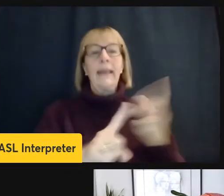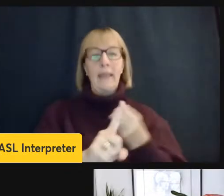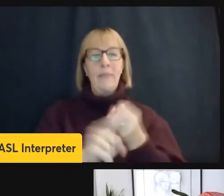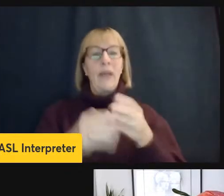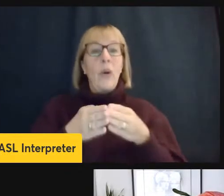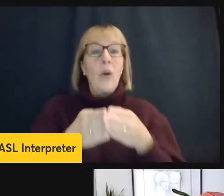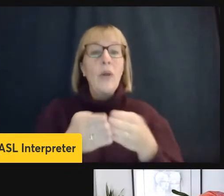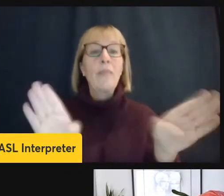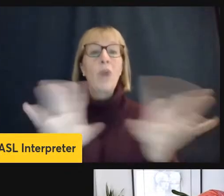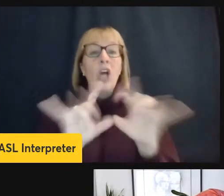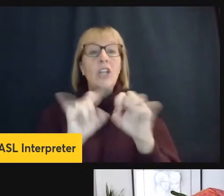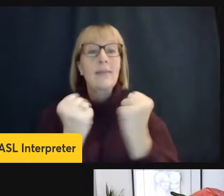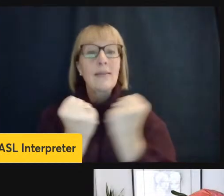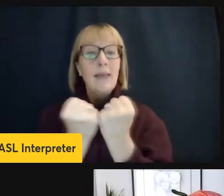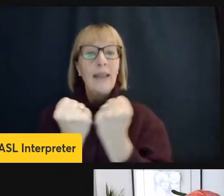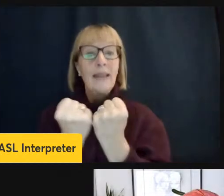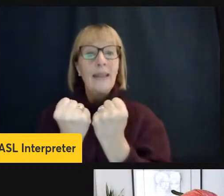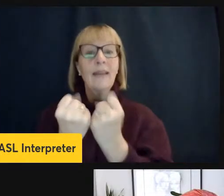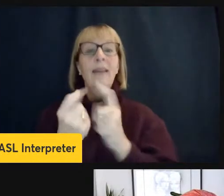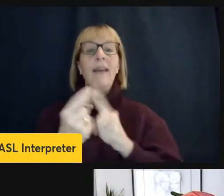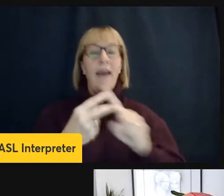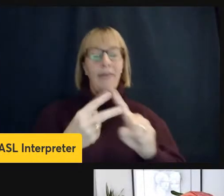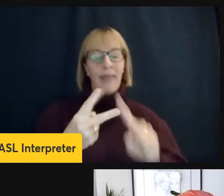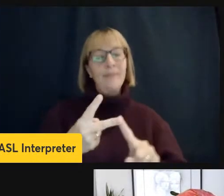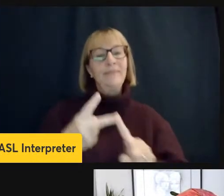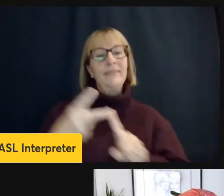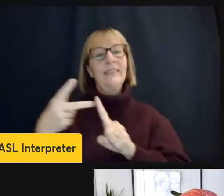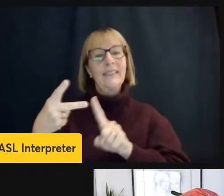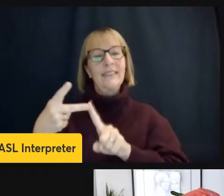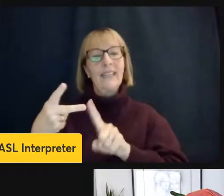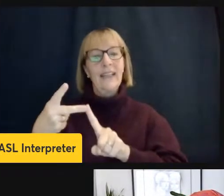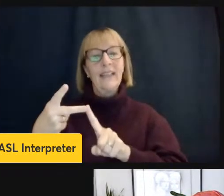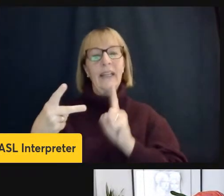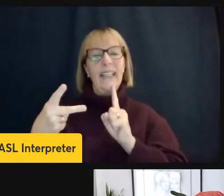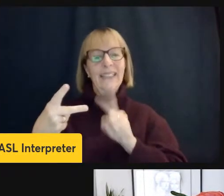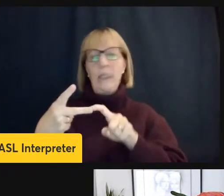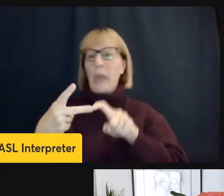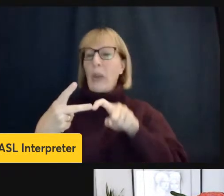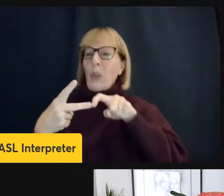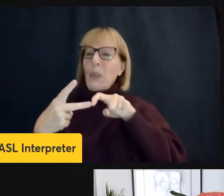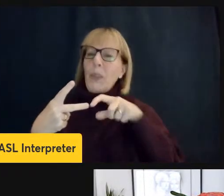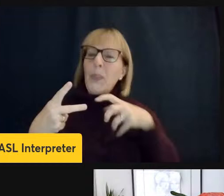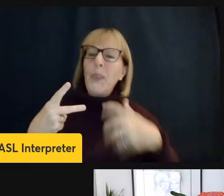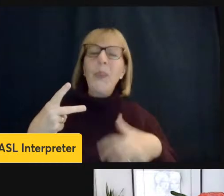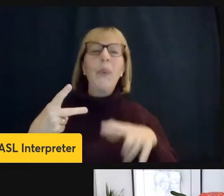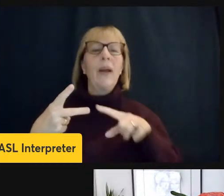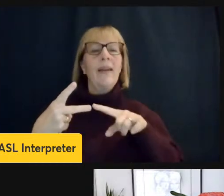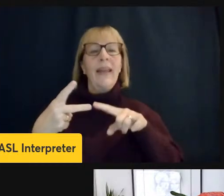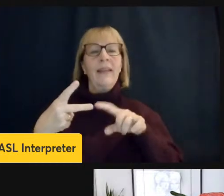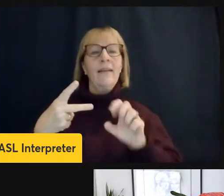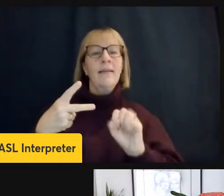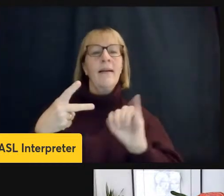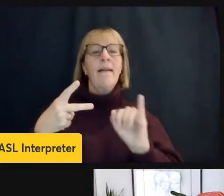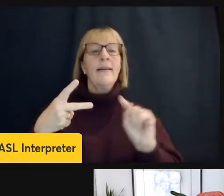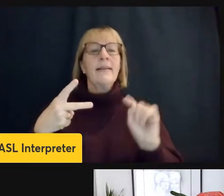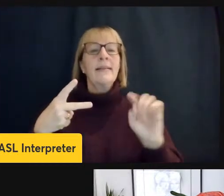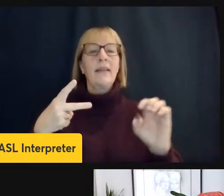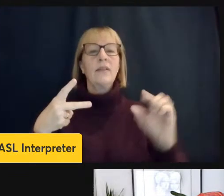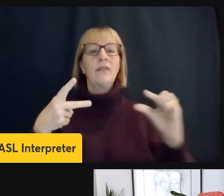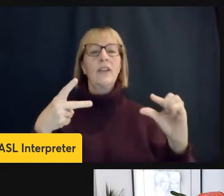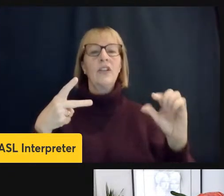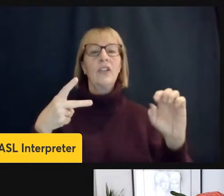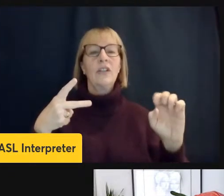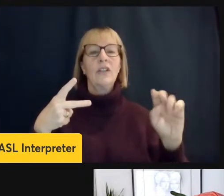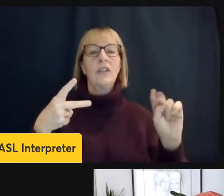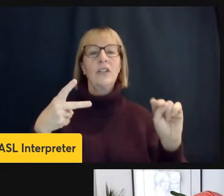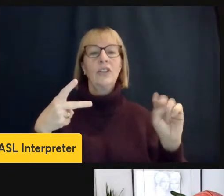with anti-Black racism, and unfortunately, its deep roots and actual sites of genesis in medicine. And